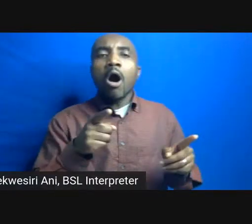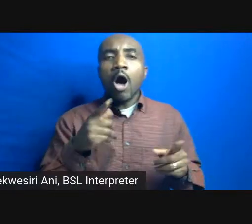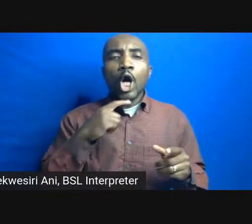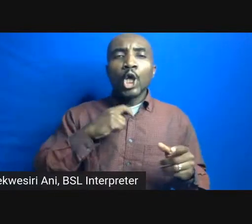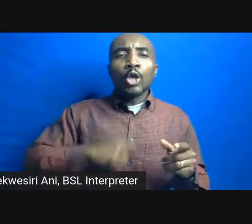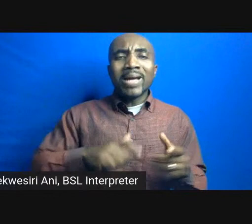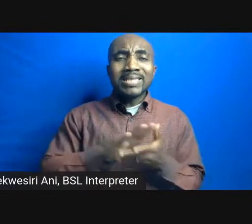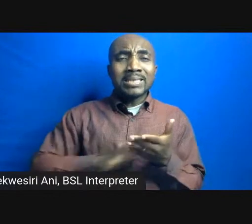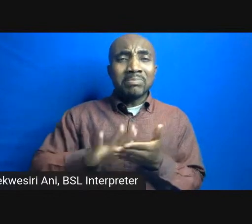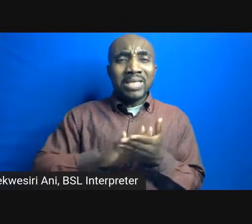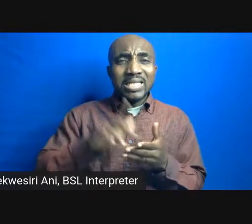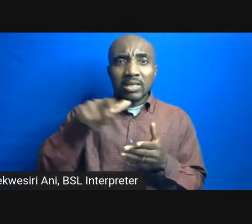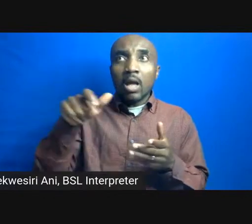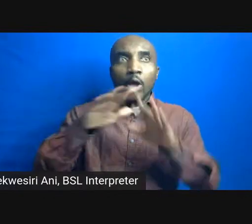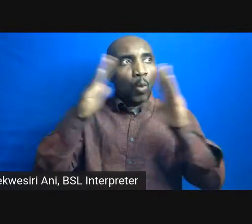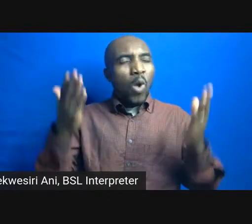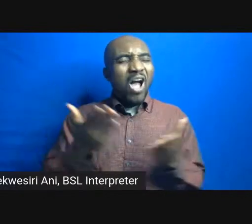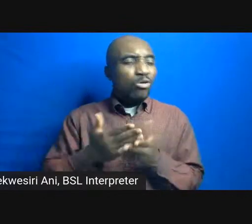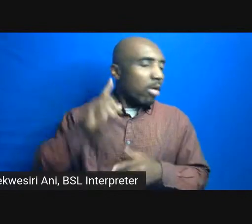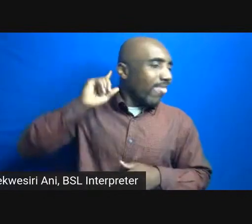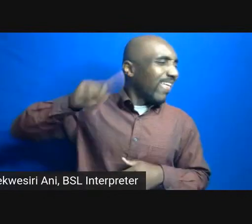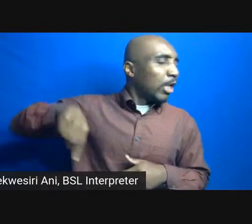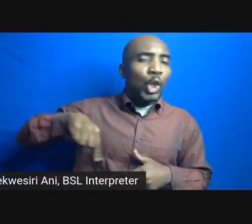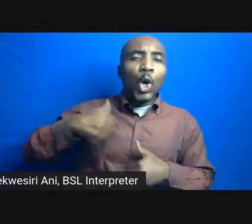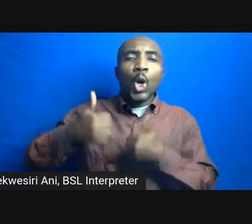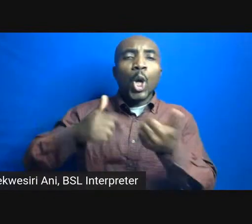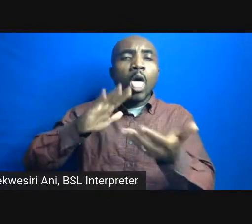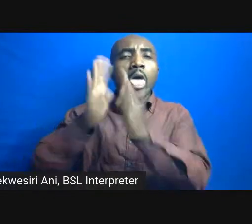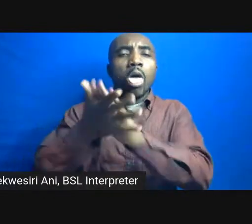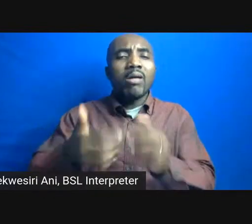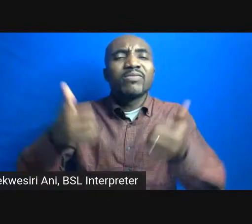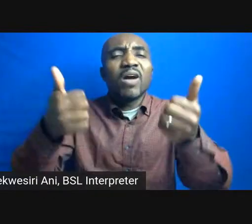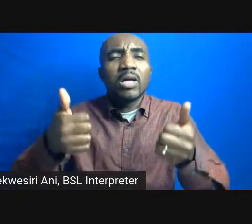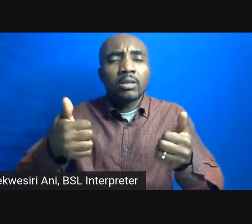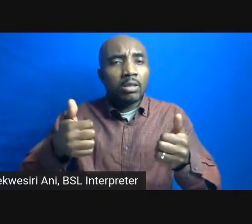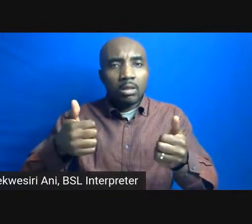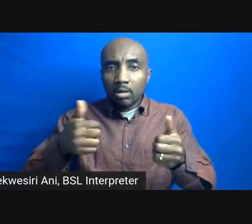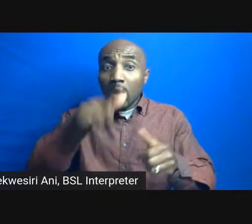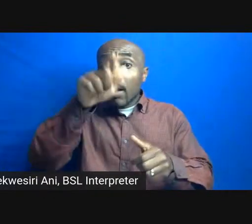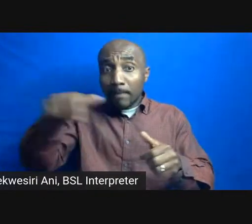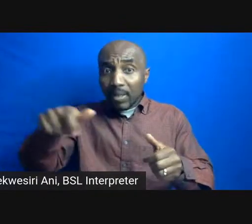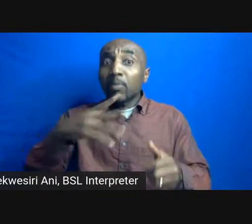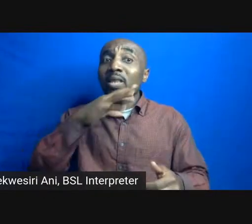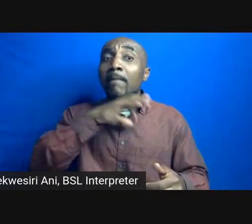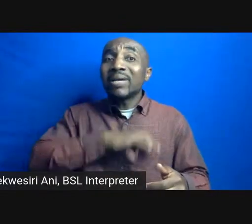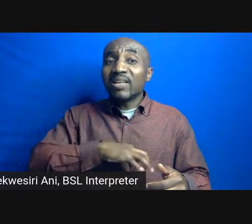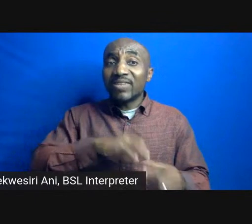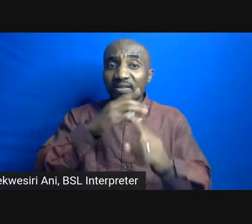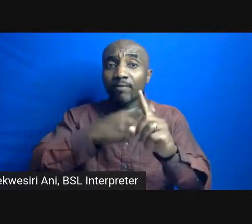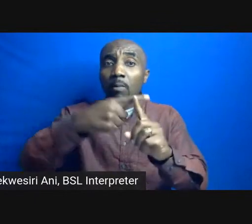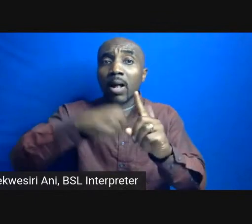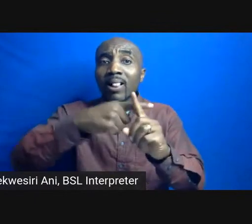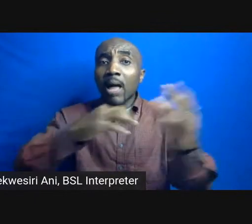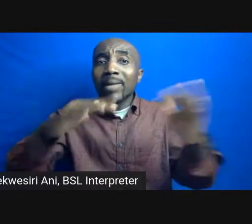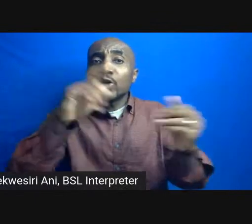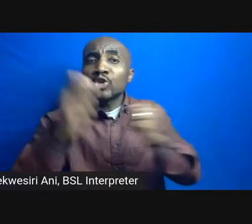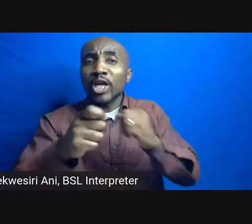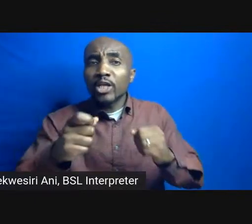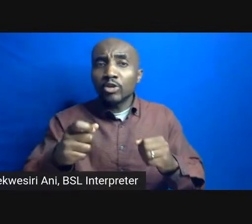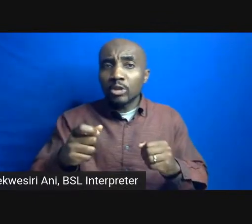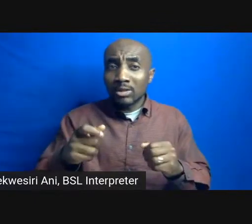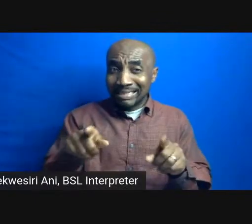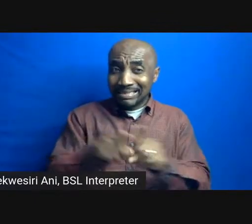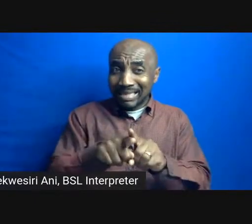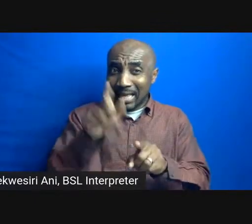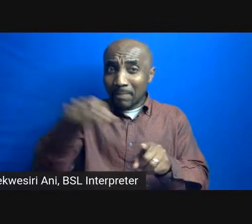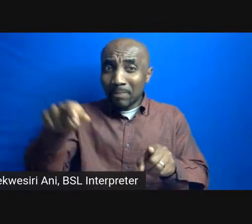of the planet without consequence. That those who have benefited the most from climate change, just like those